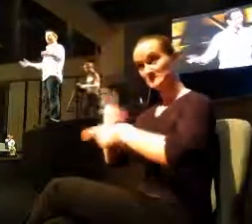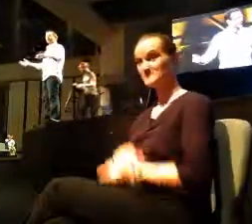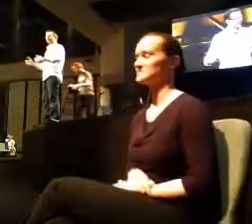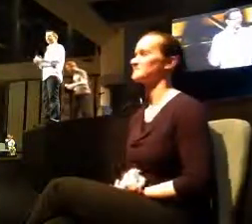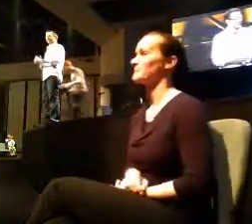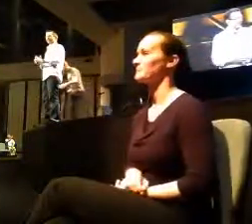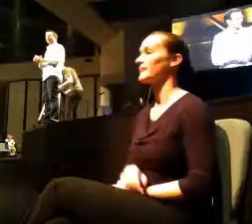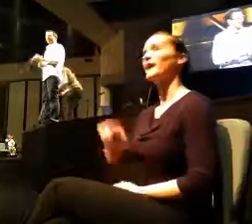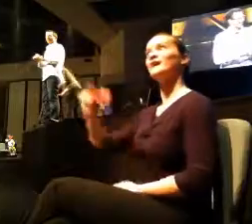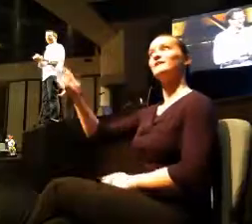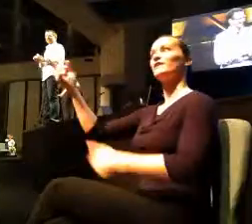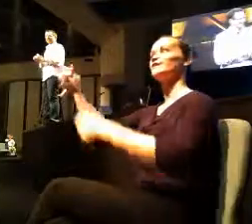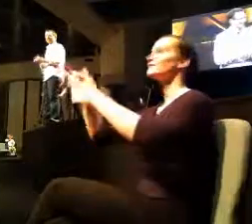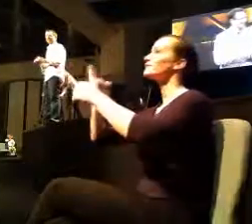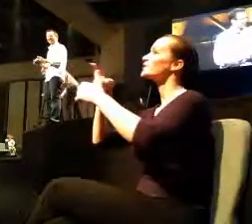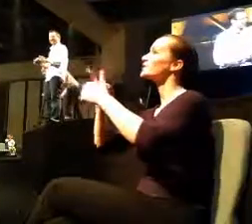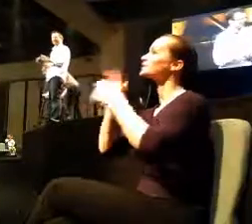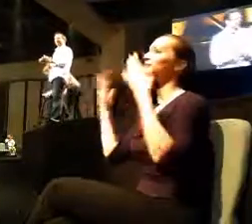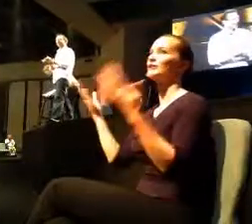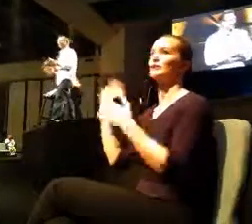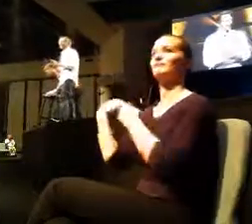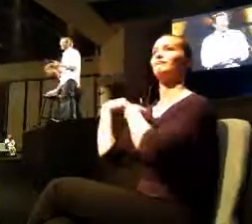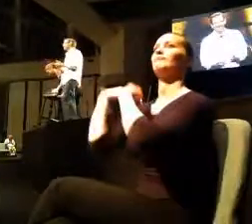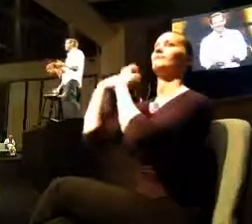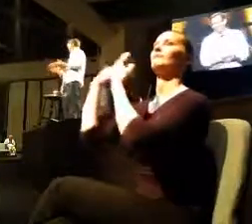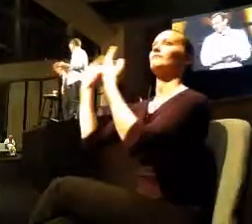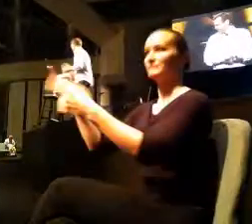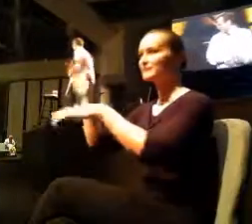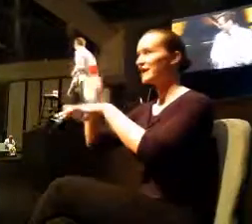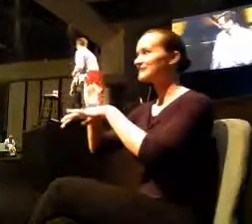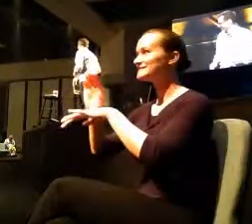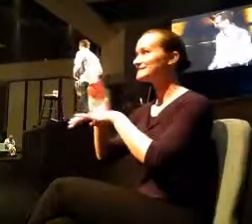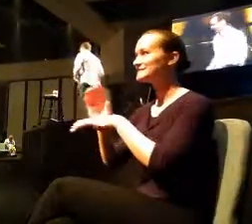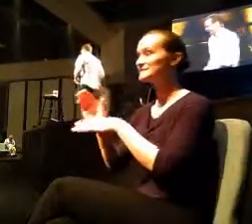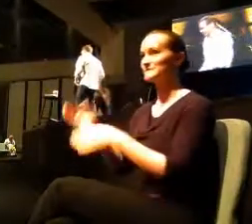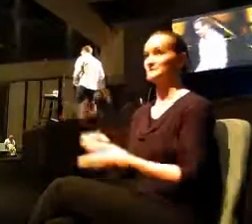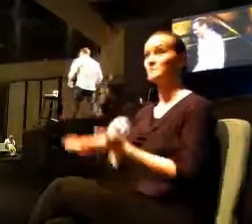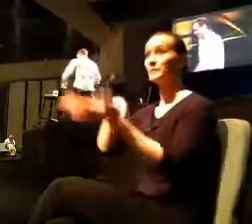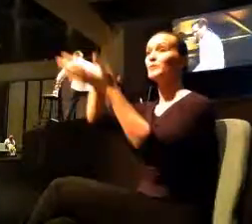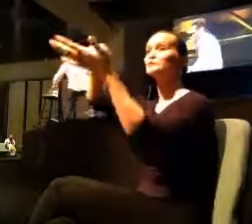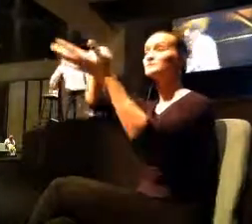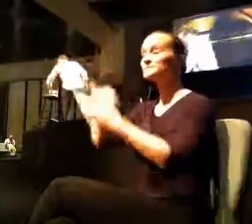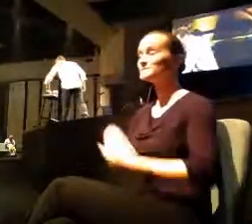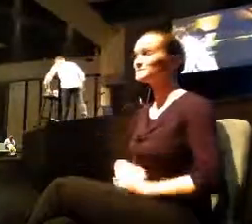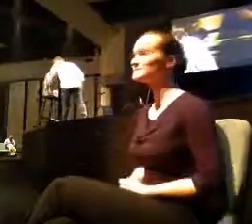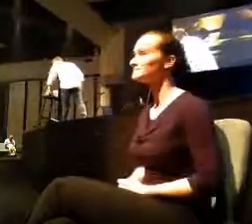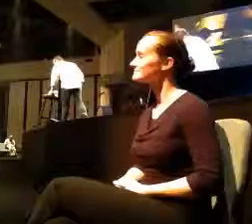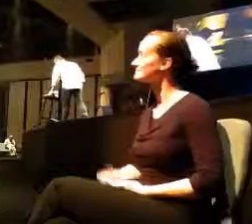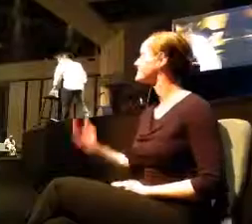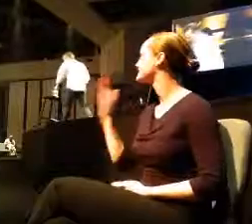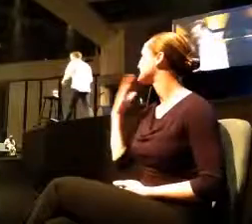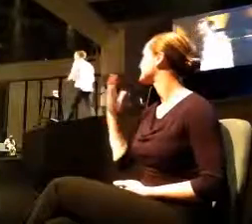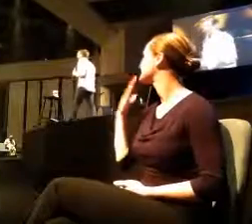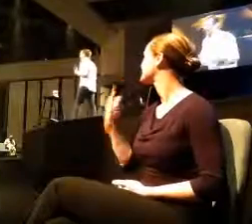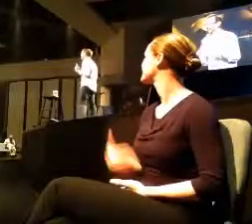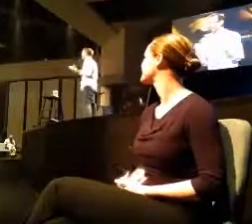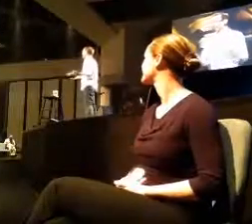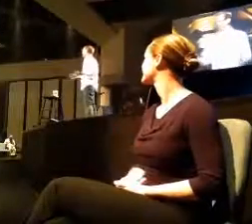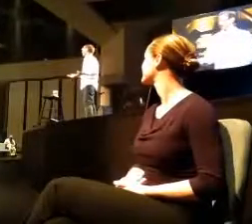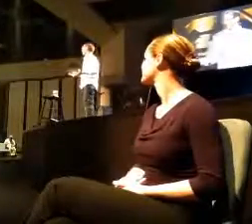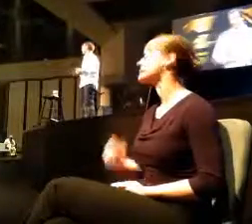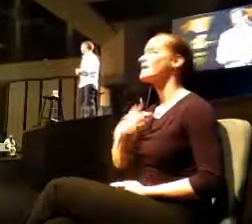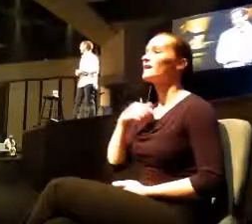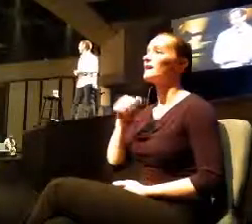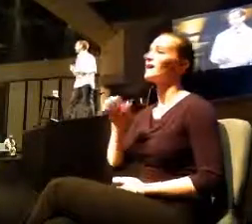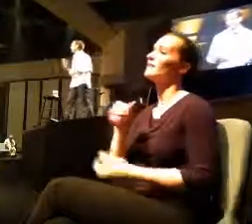Another first in the history of Casas. Right there. Thank you very much, Luke. I love